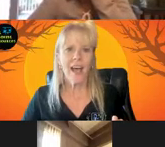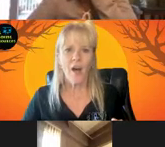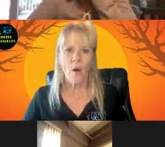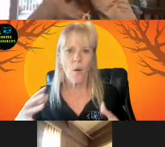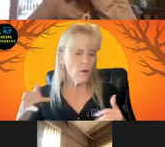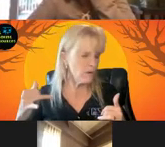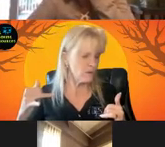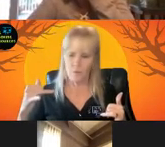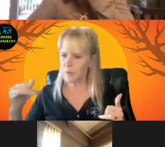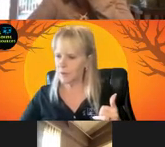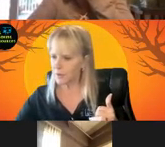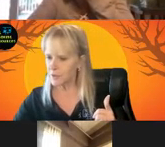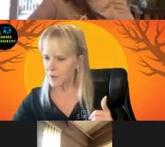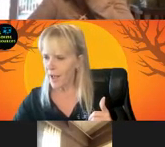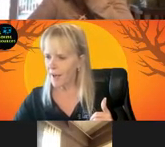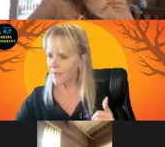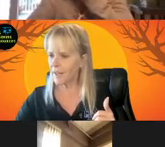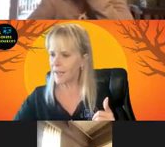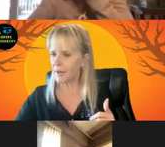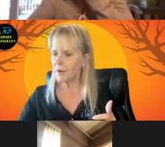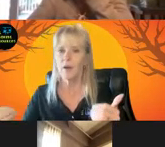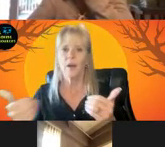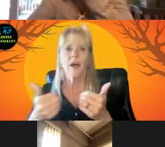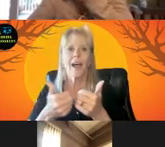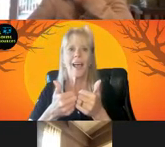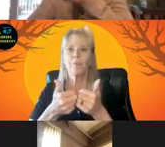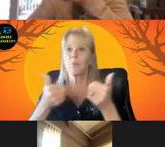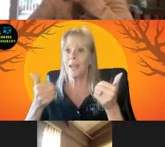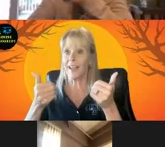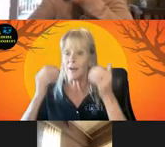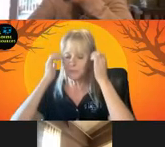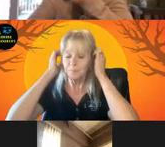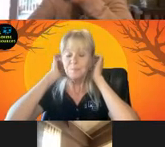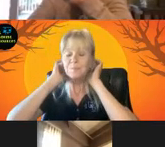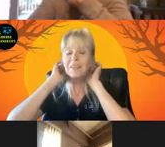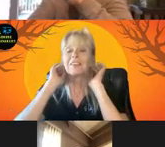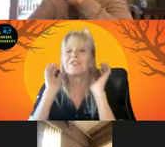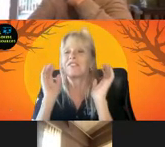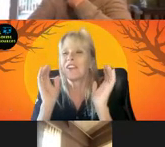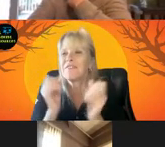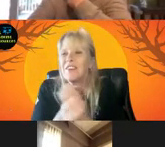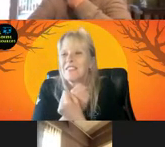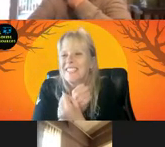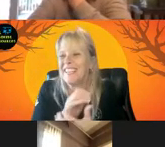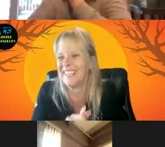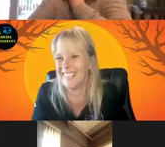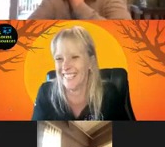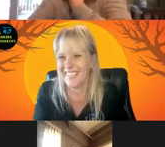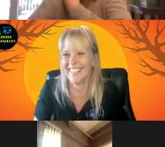And now we are going to have a breakout. Don't you love